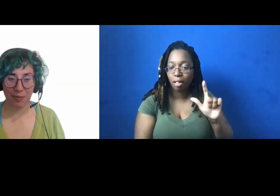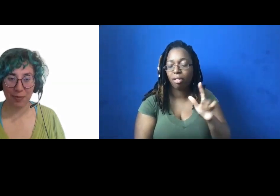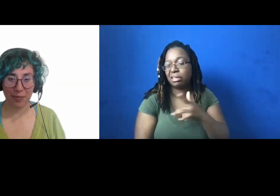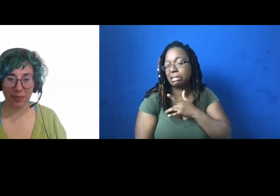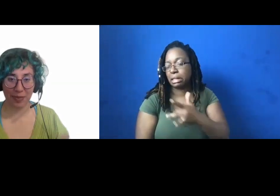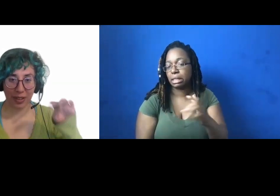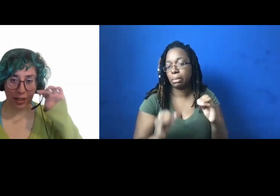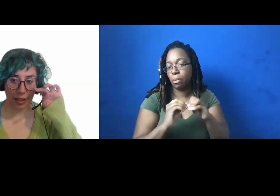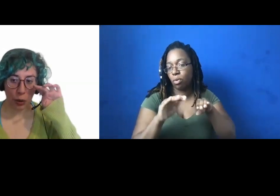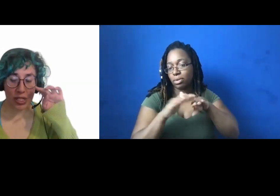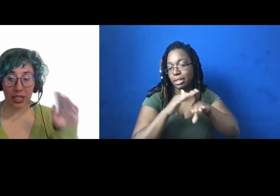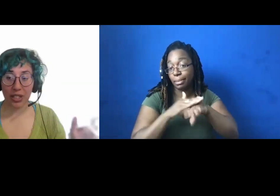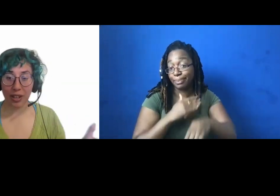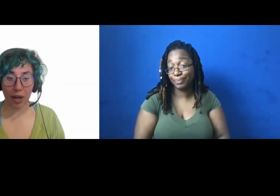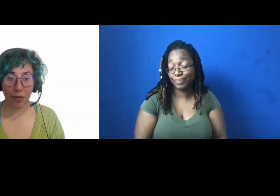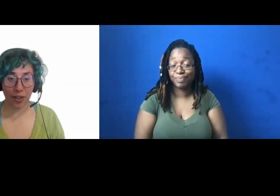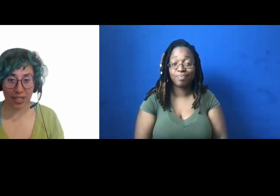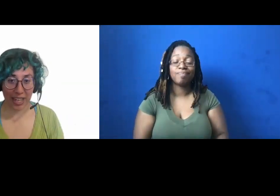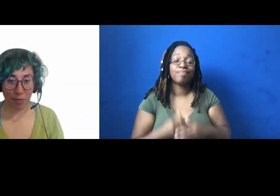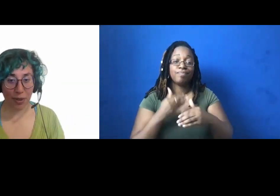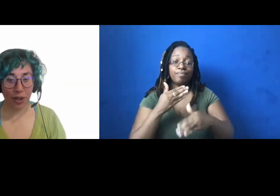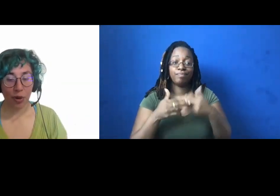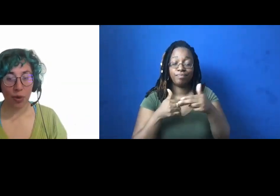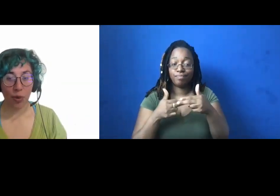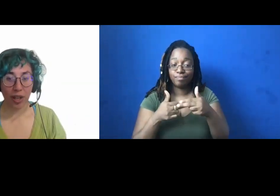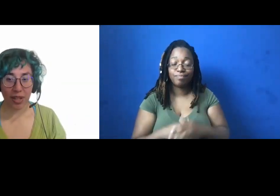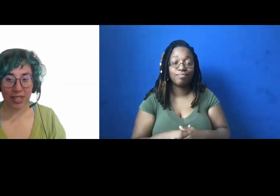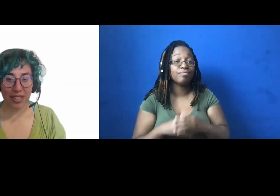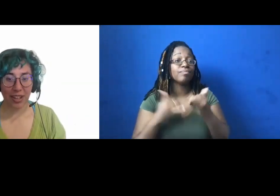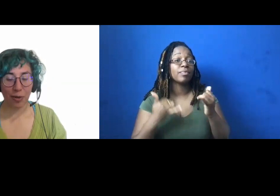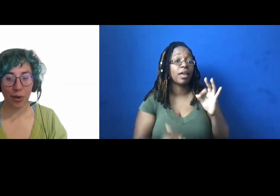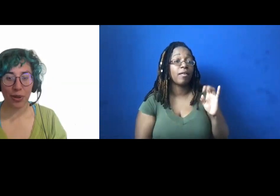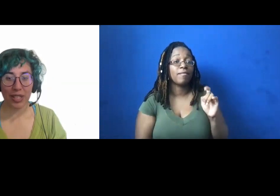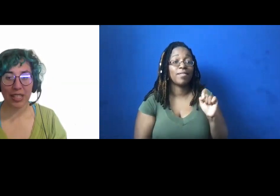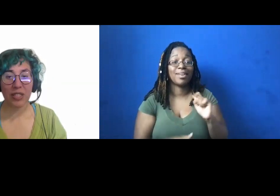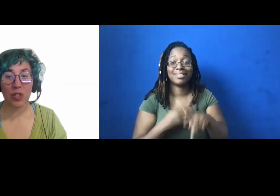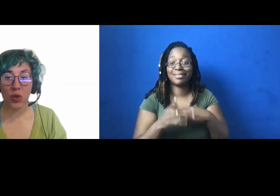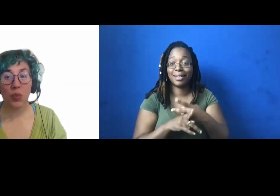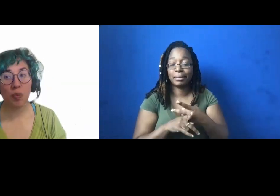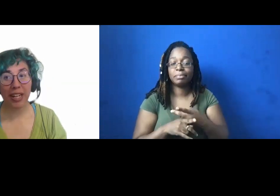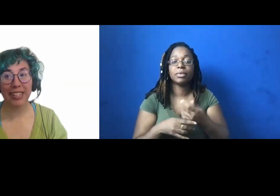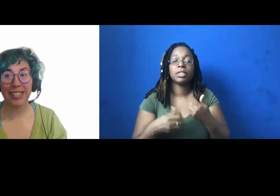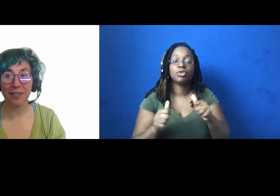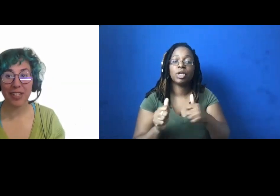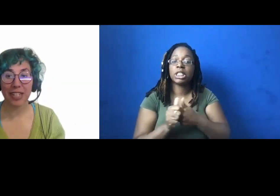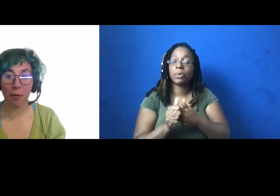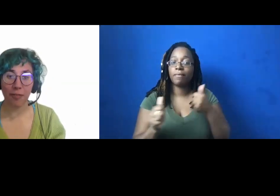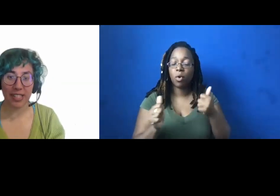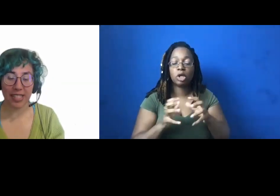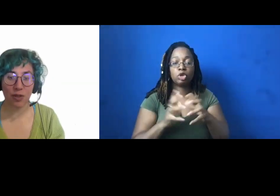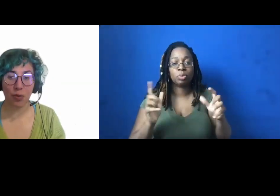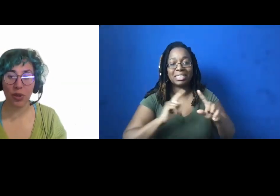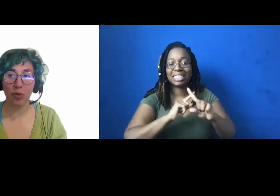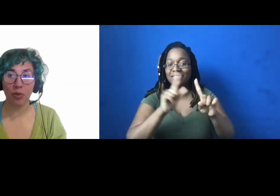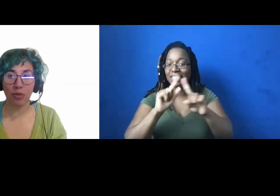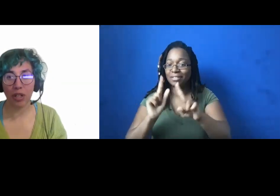please. We're still talking about font type. We recommend that you avoid using too many different